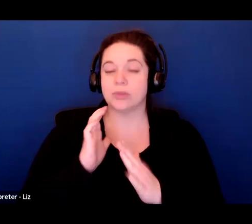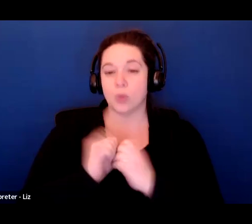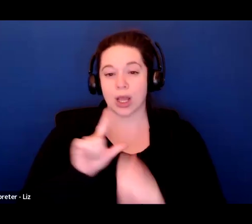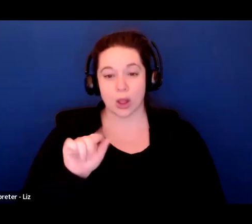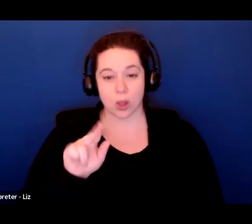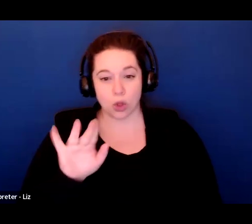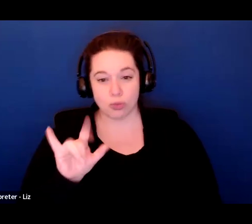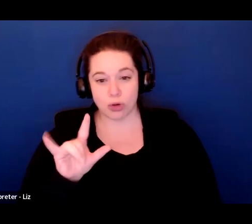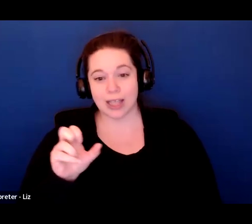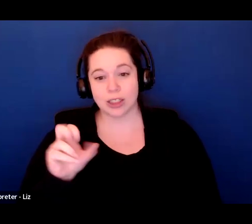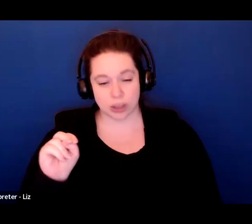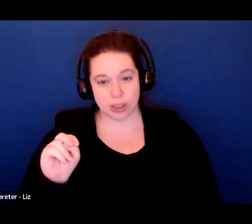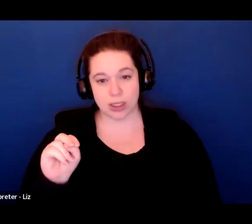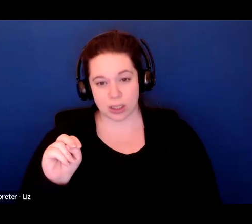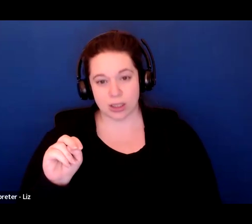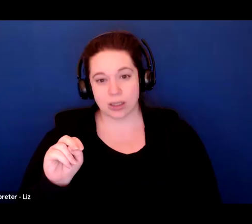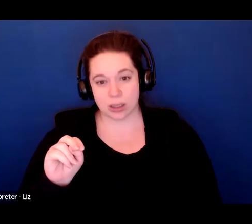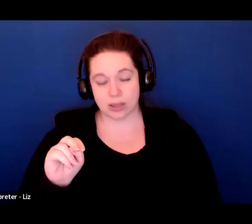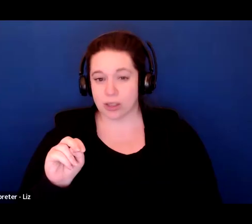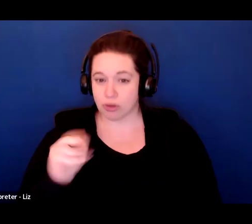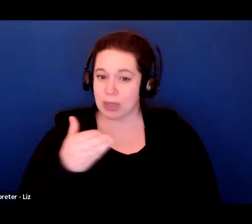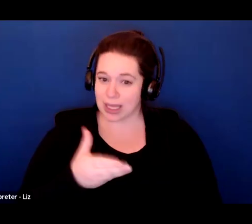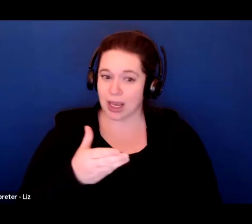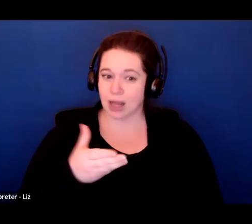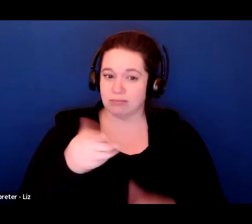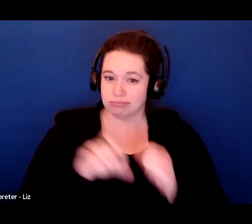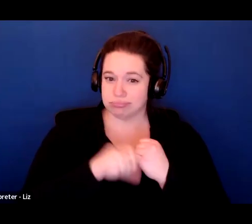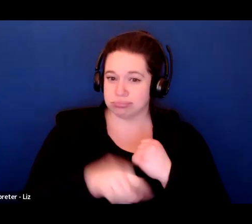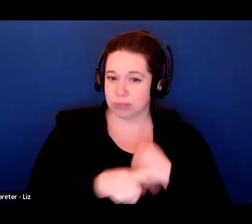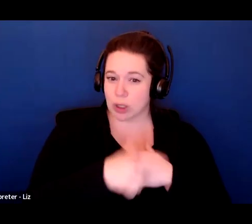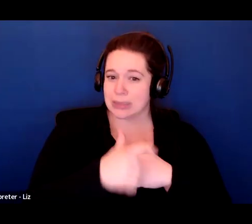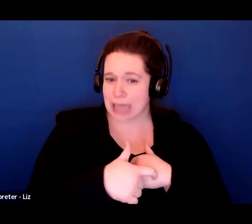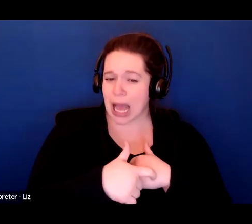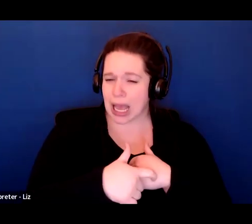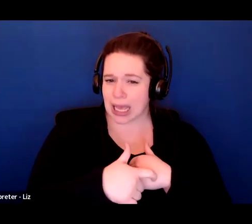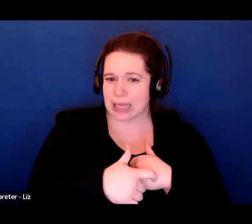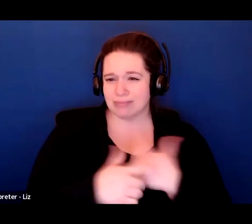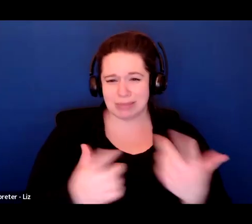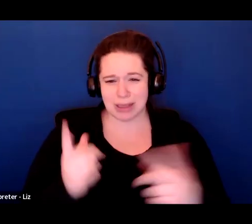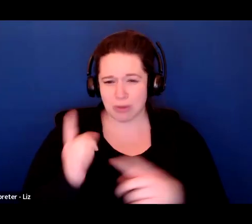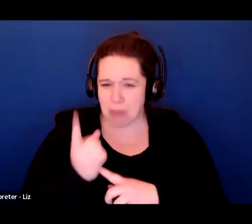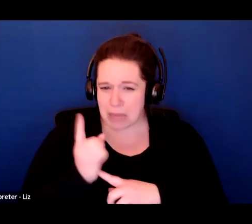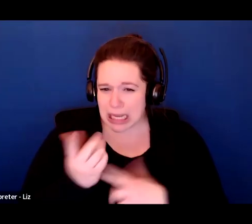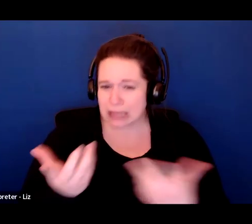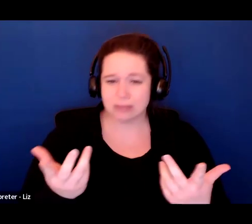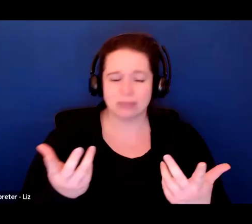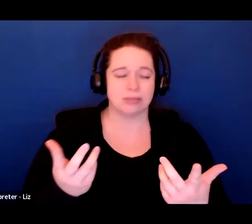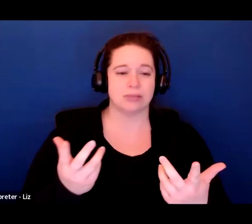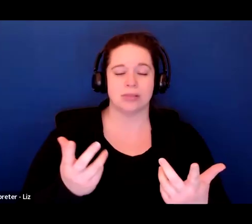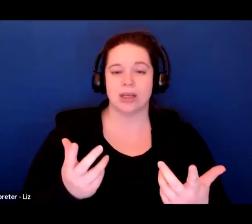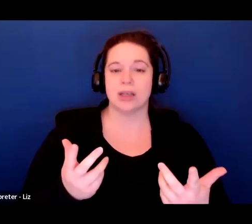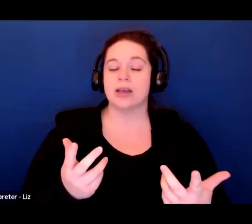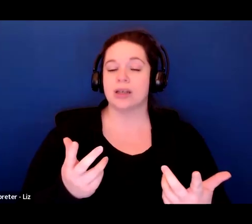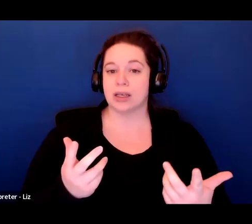well lubricated, because you're gonna spend some time in there. And by time I mean like a minute, maybe.